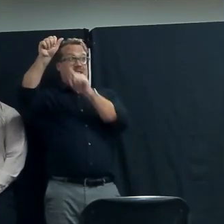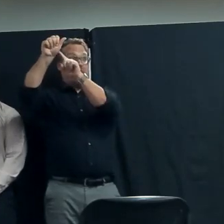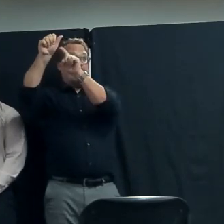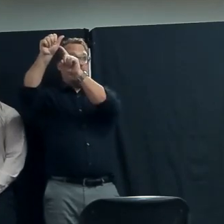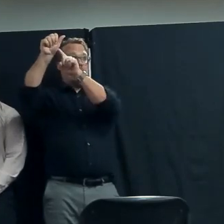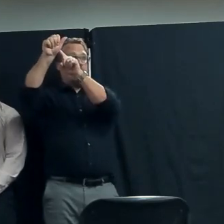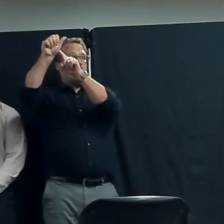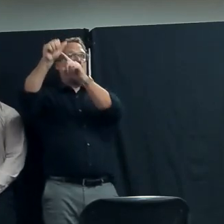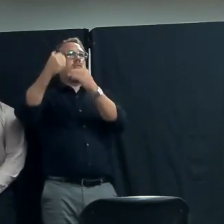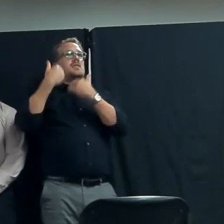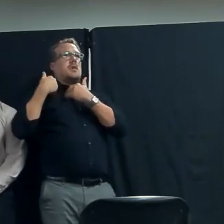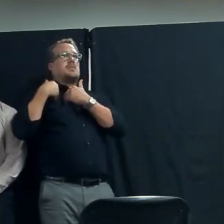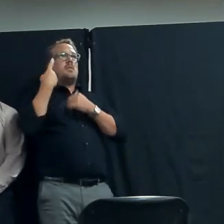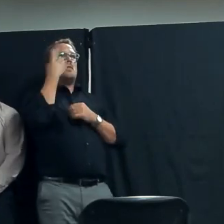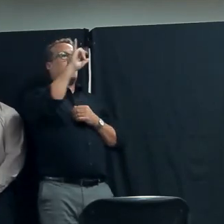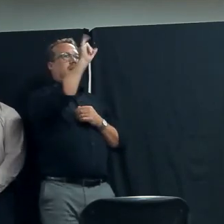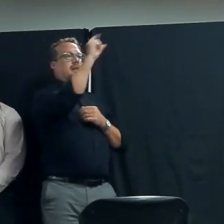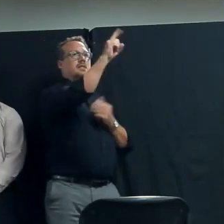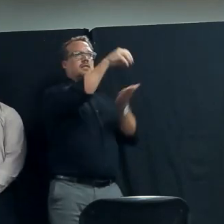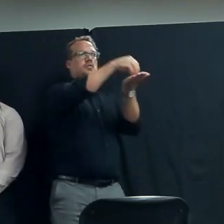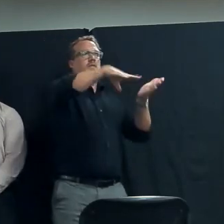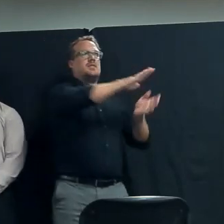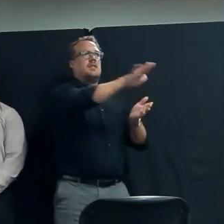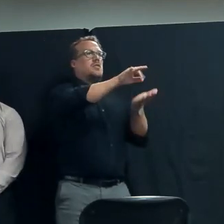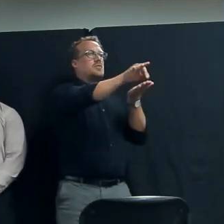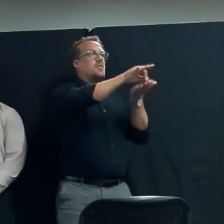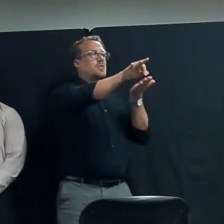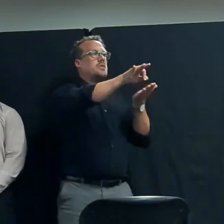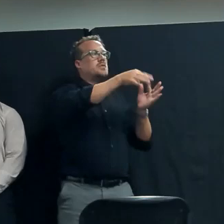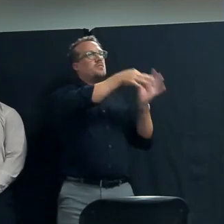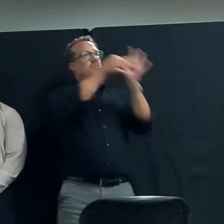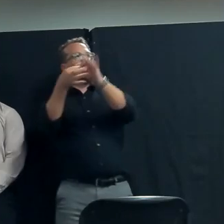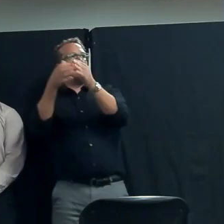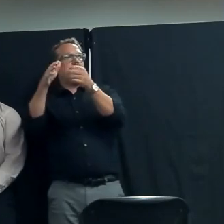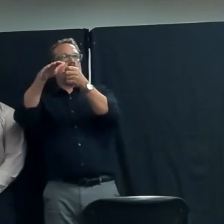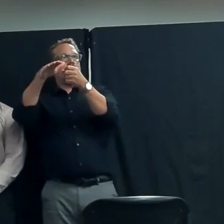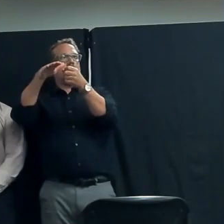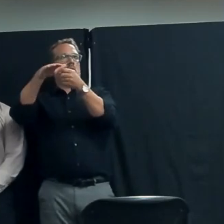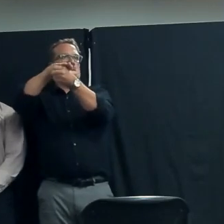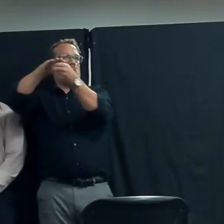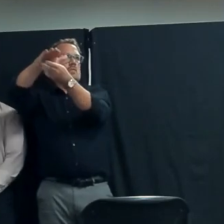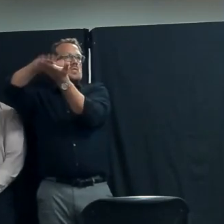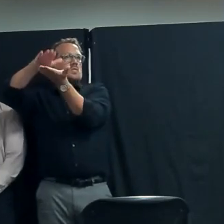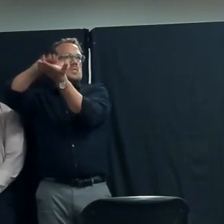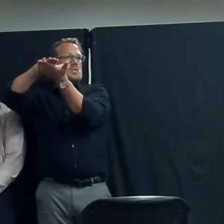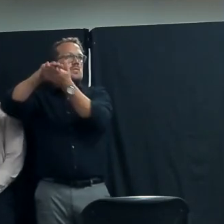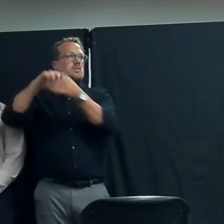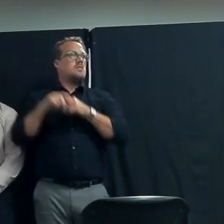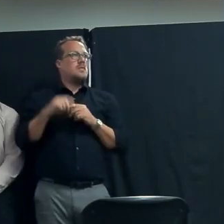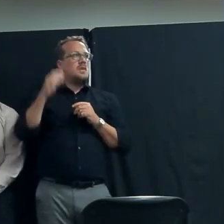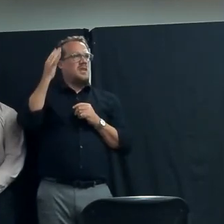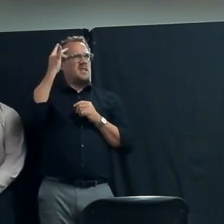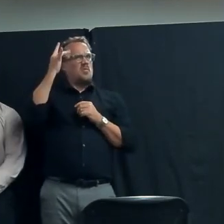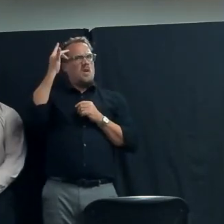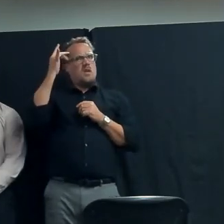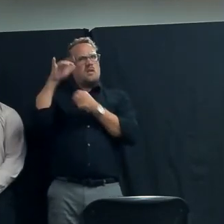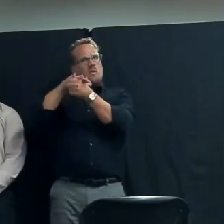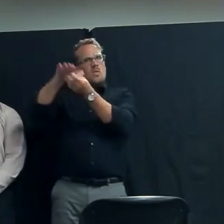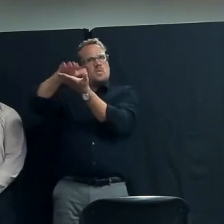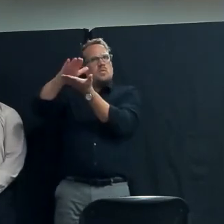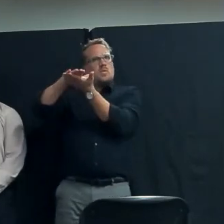are held accountable for those IEPs. So that's why the local school districts